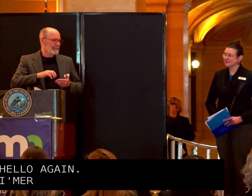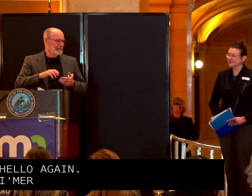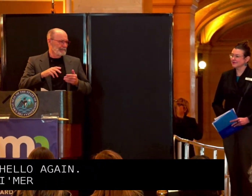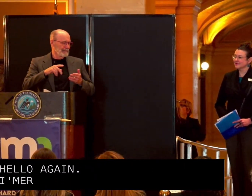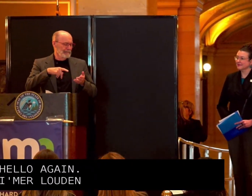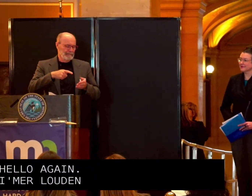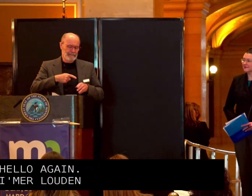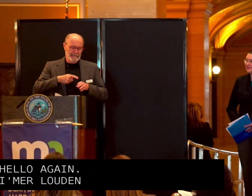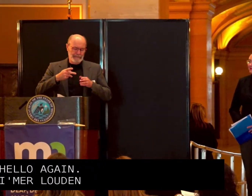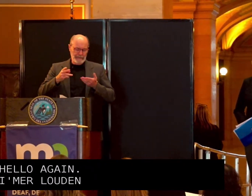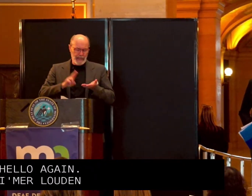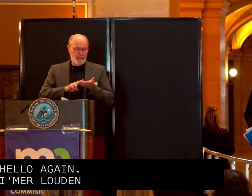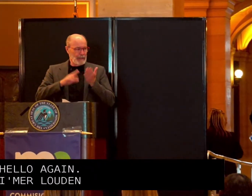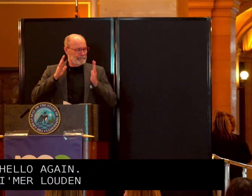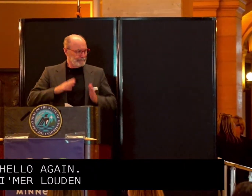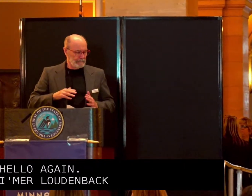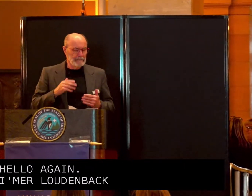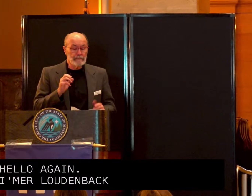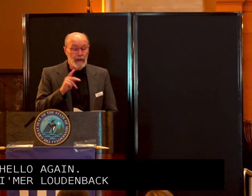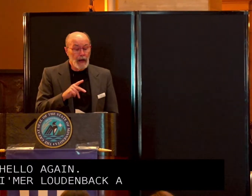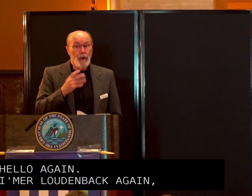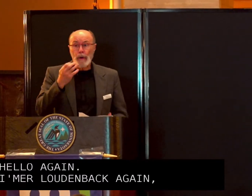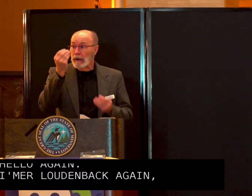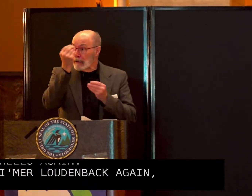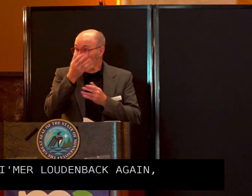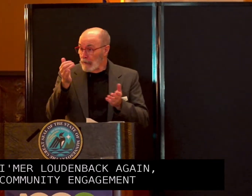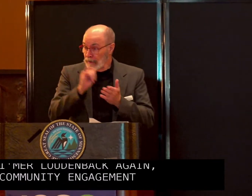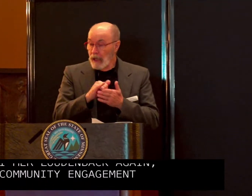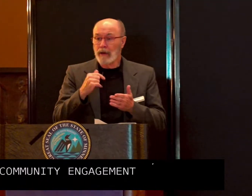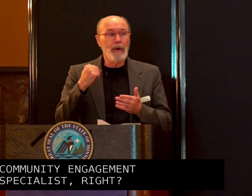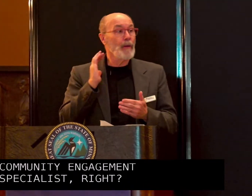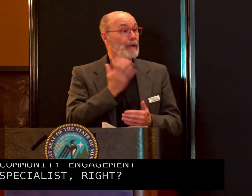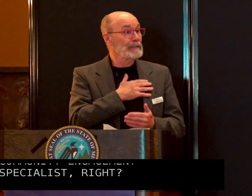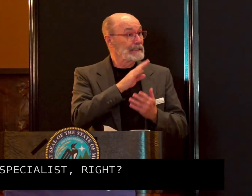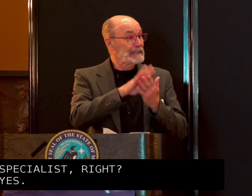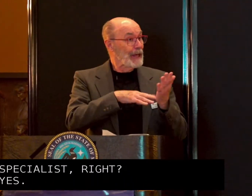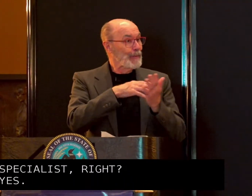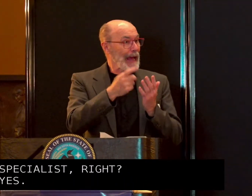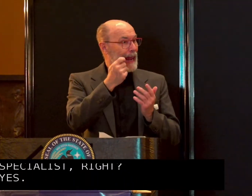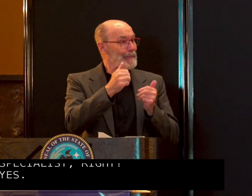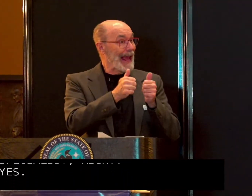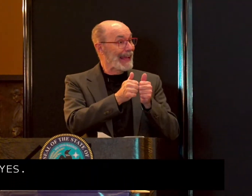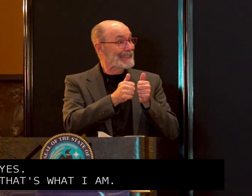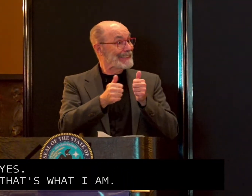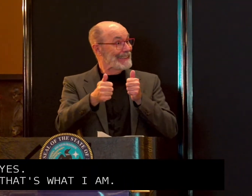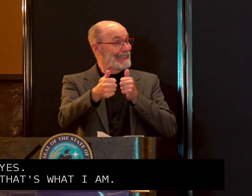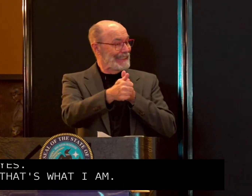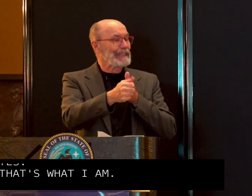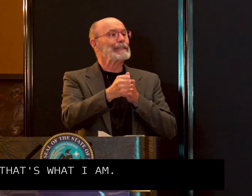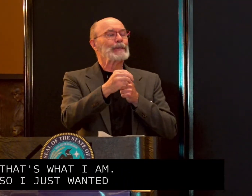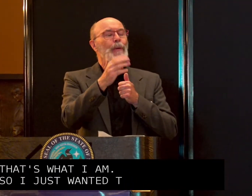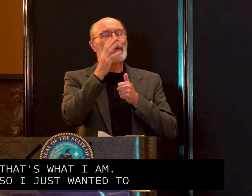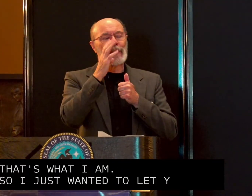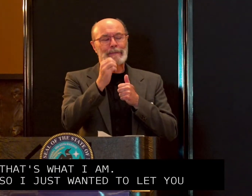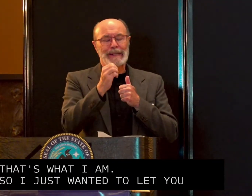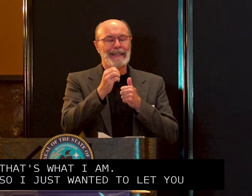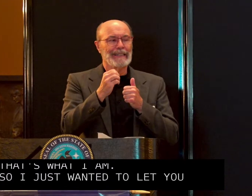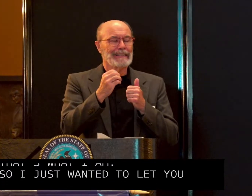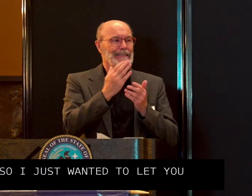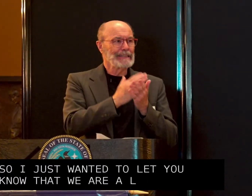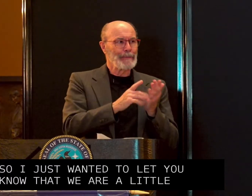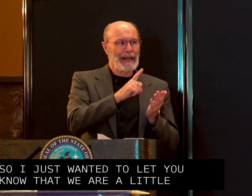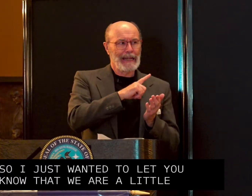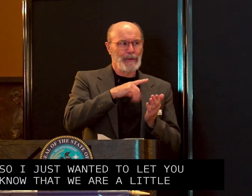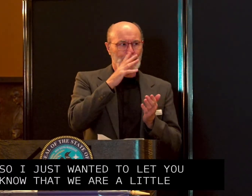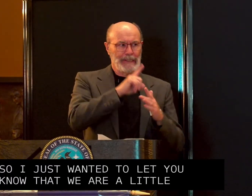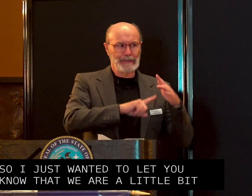Community Engagement Specialist, right? Yes, that's what I am. So I just wanted to let you know that we are a little bit ahead of